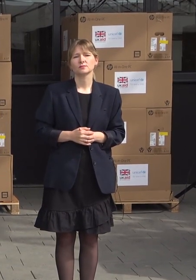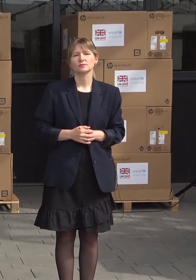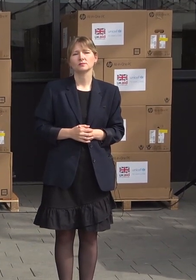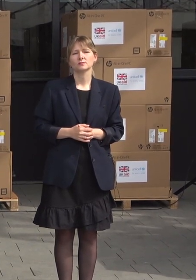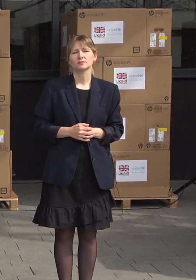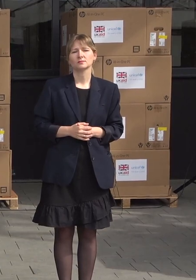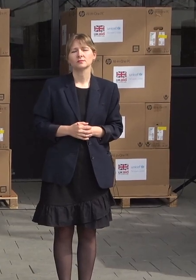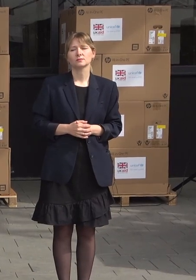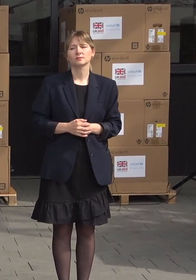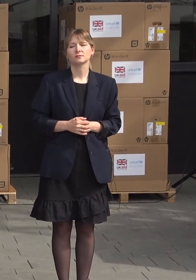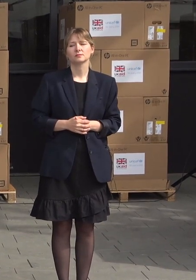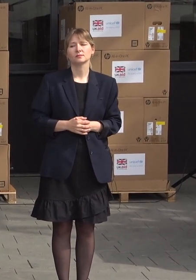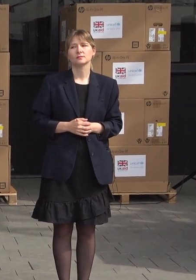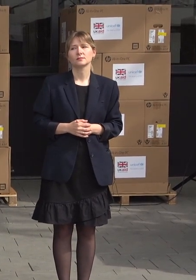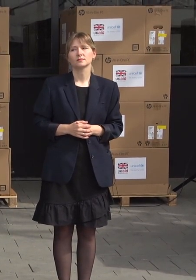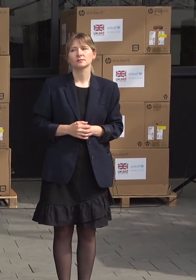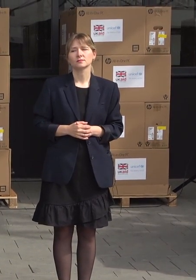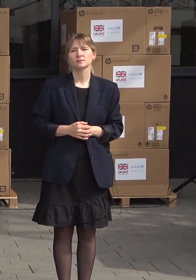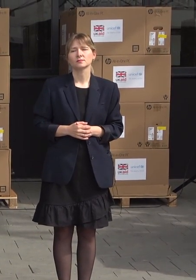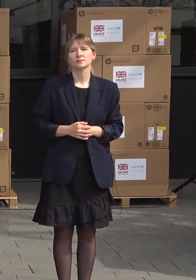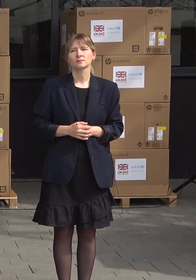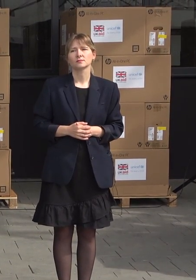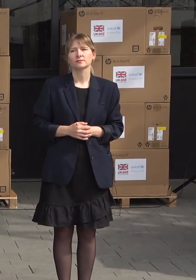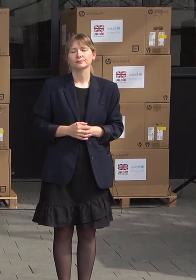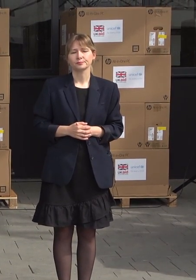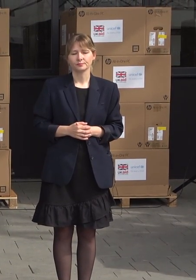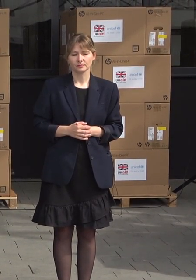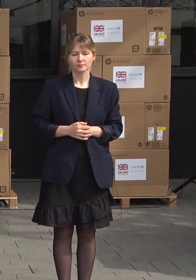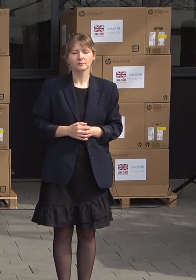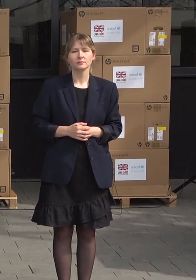it's something that we're doing together and we're really happy to be a part of that partnership.